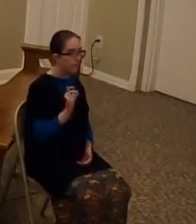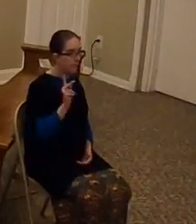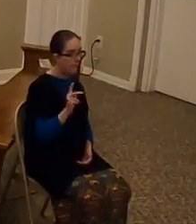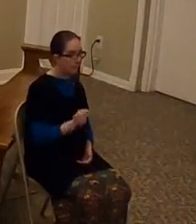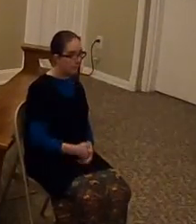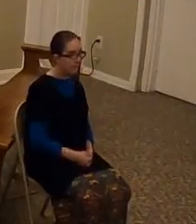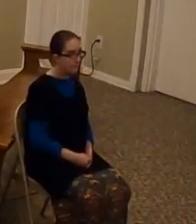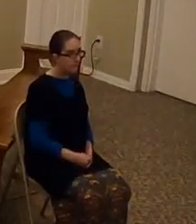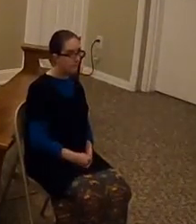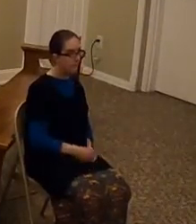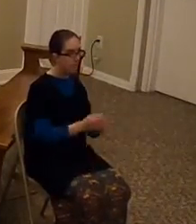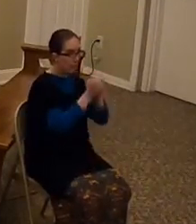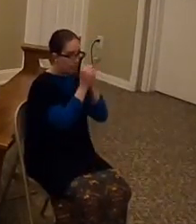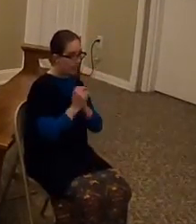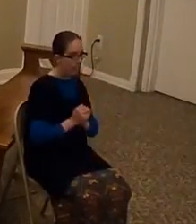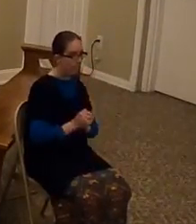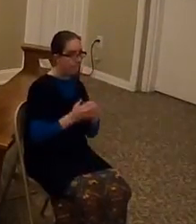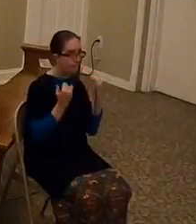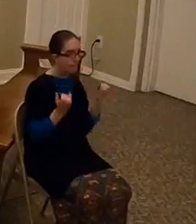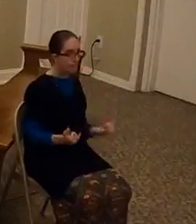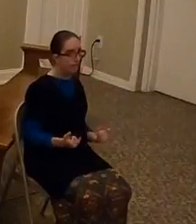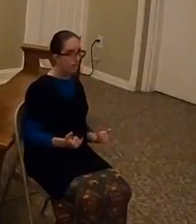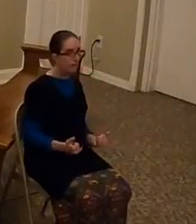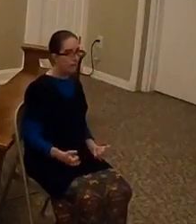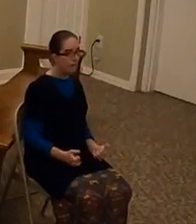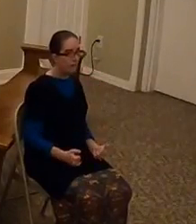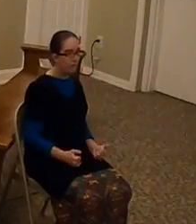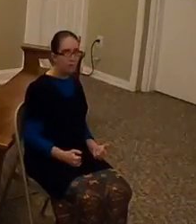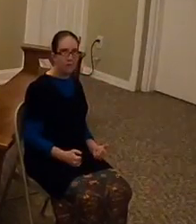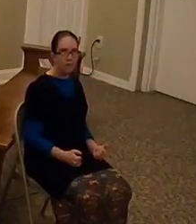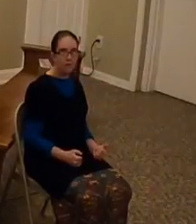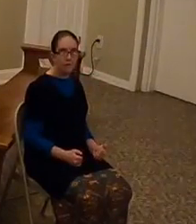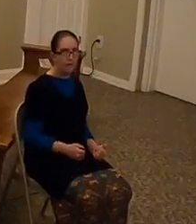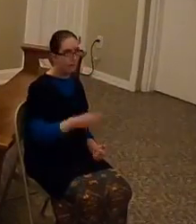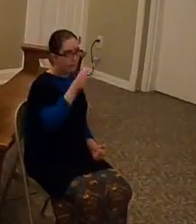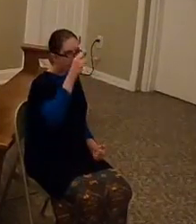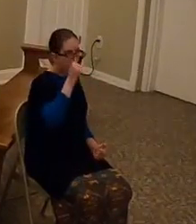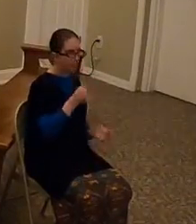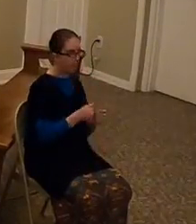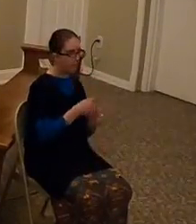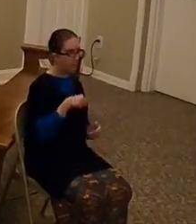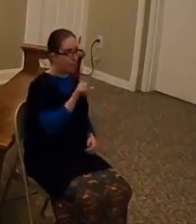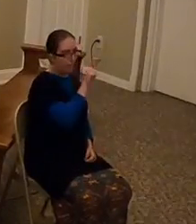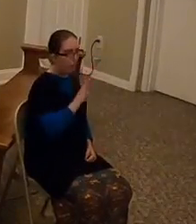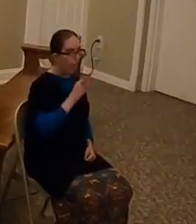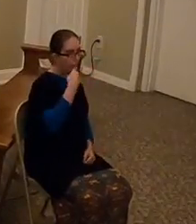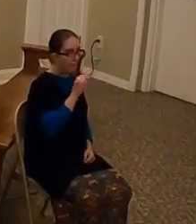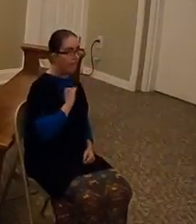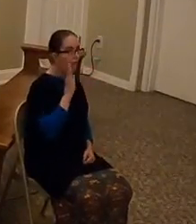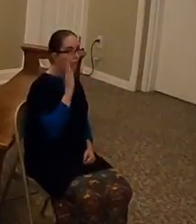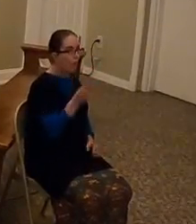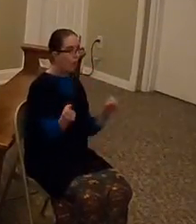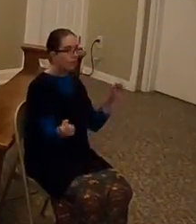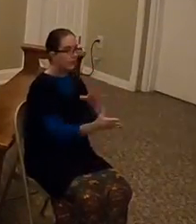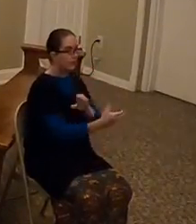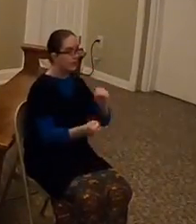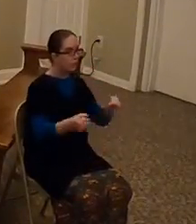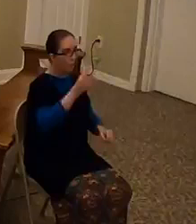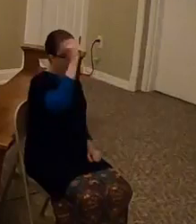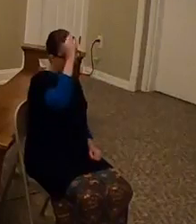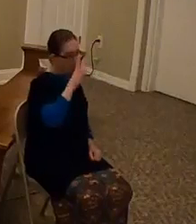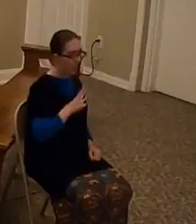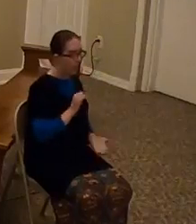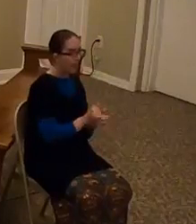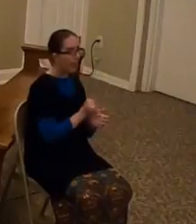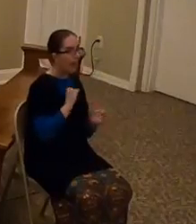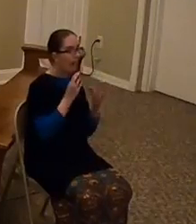right. Amen. Now, so he grieved him at his heart. And the Lord said, I will destroy man whom